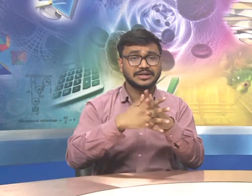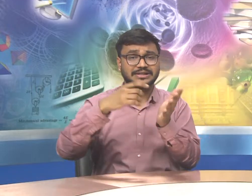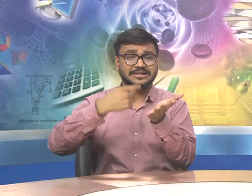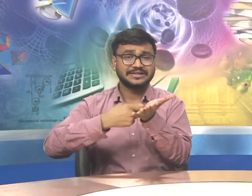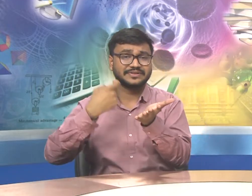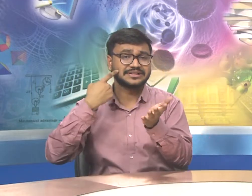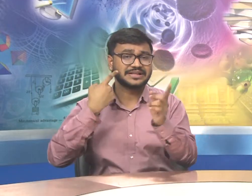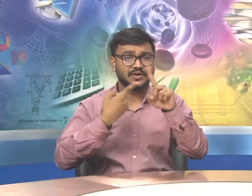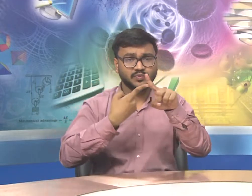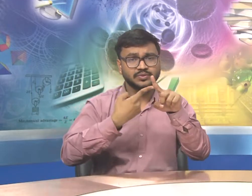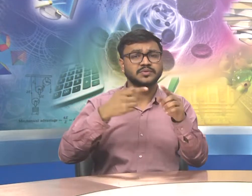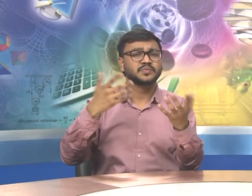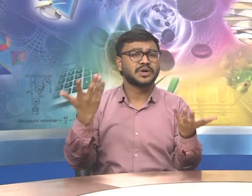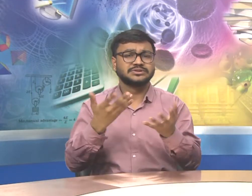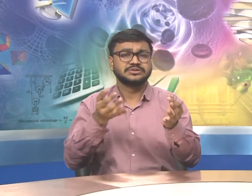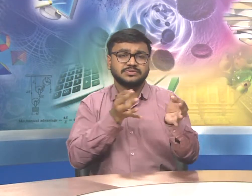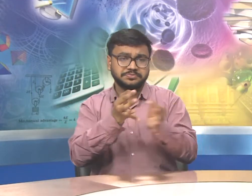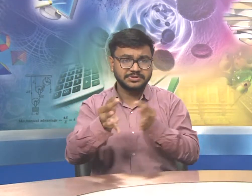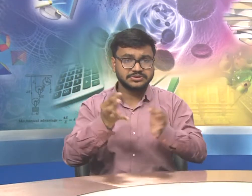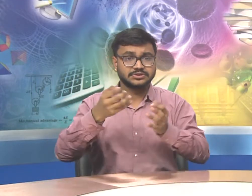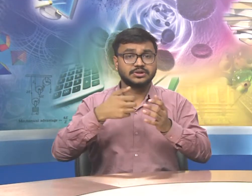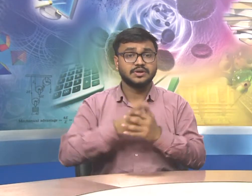Now we will look what is writ.